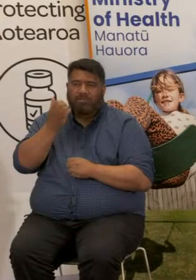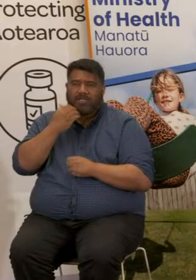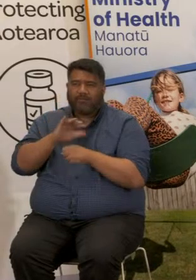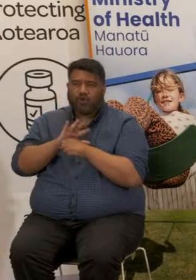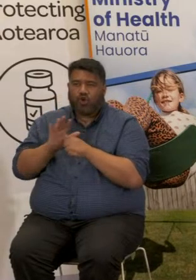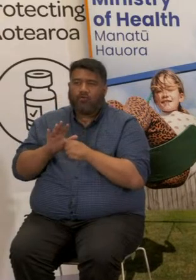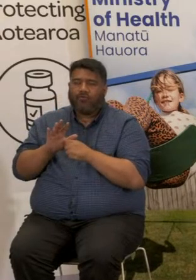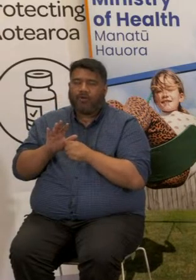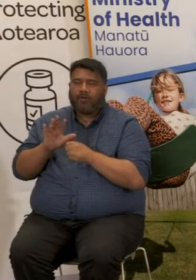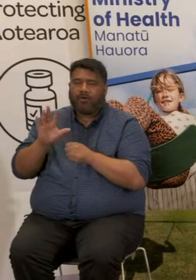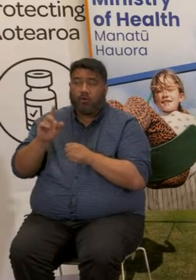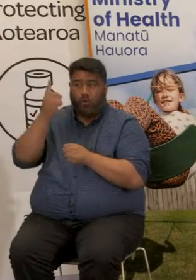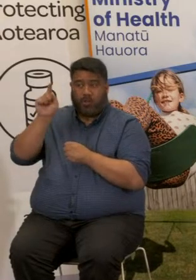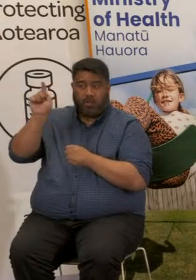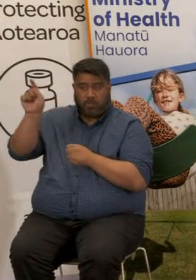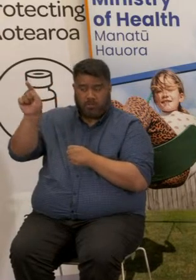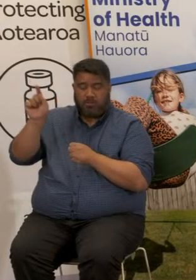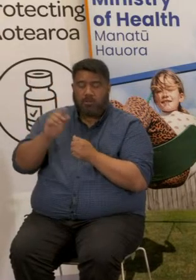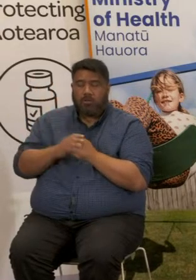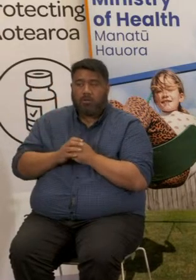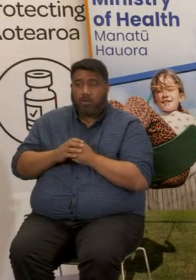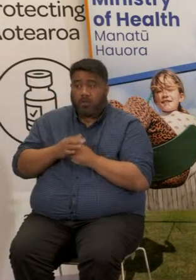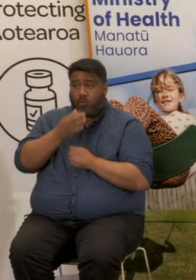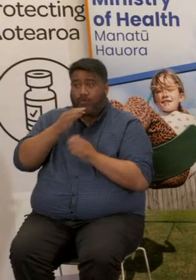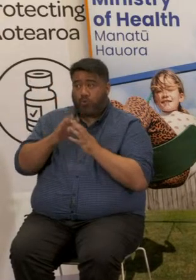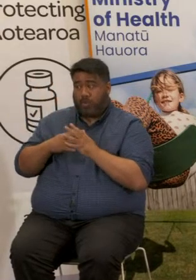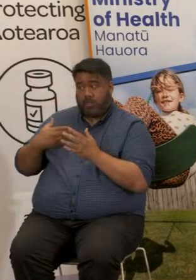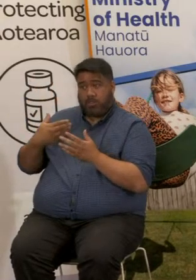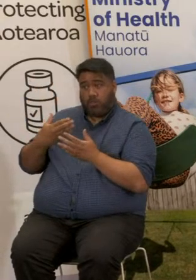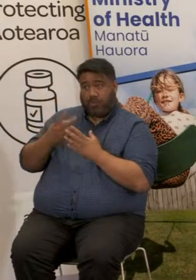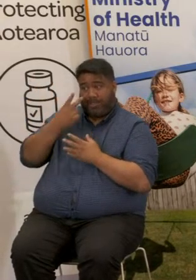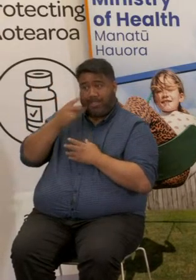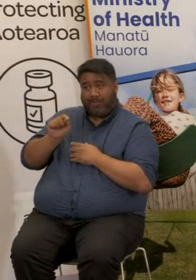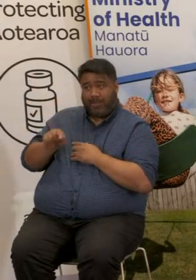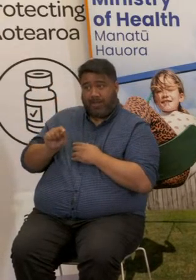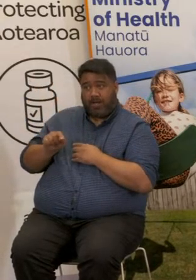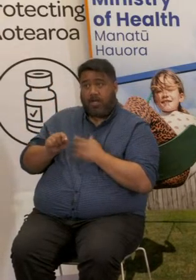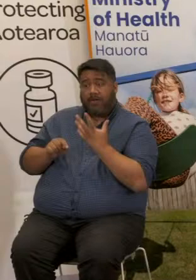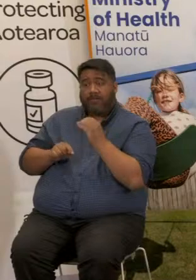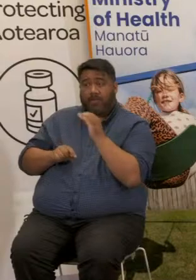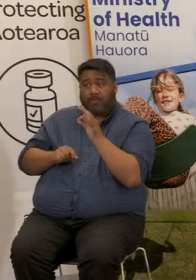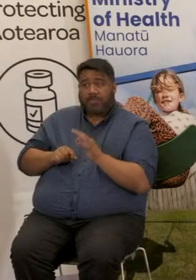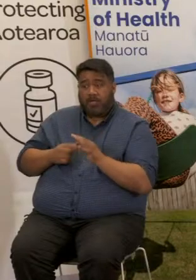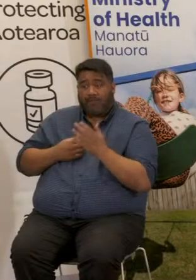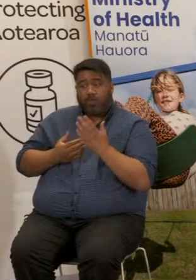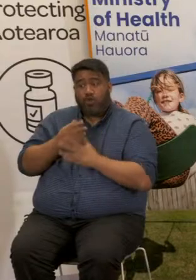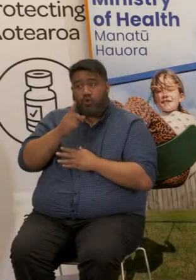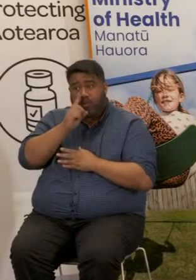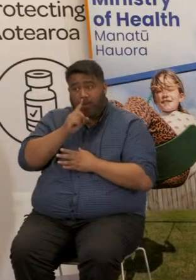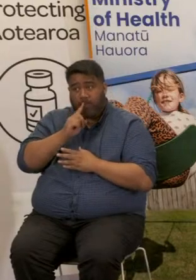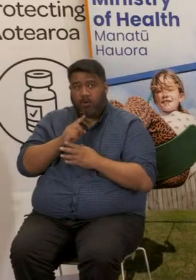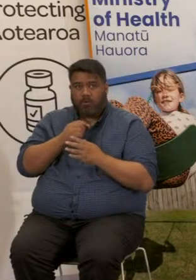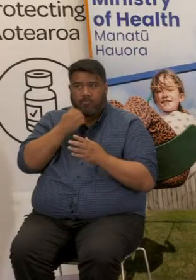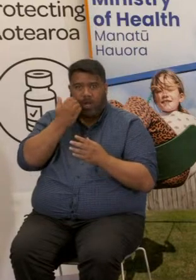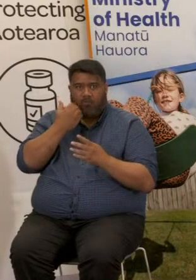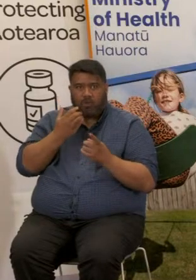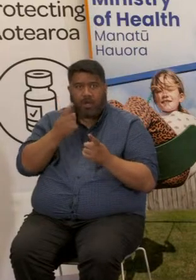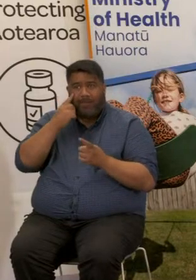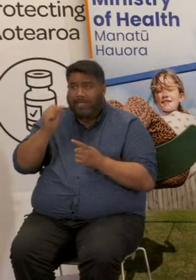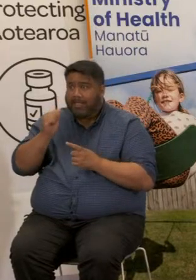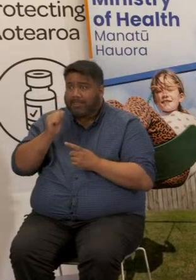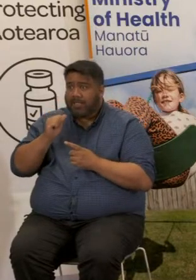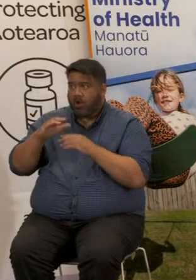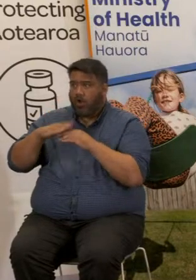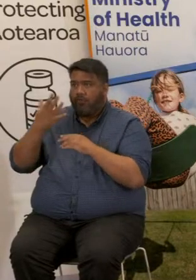week. And we've seen in the last few weeks that around 50% of our new cases have been Māori, 50% or even higher. I think yesterday was